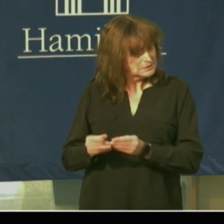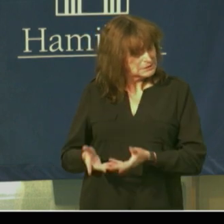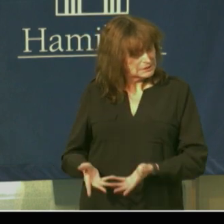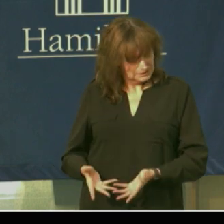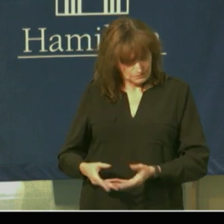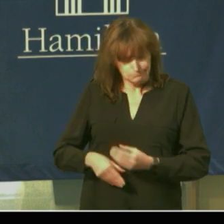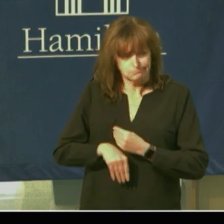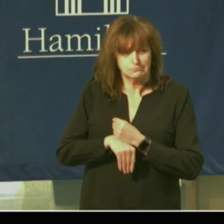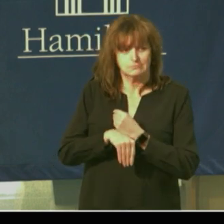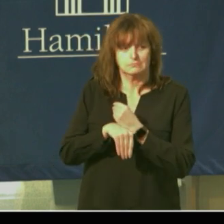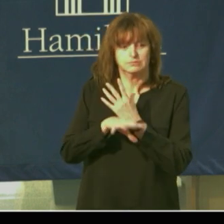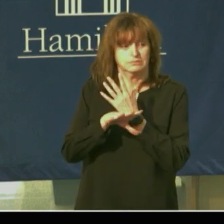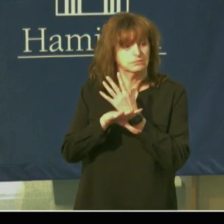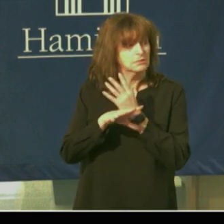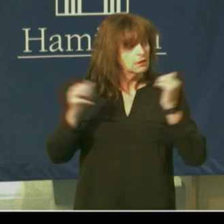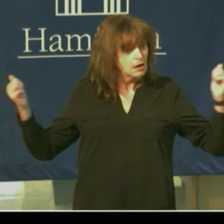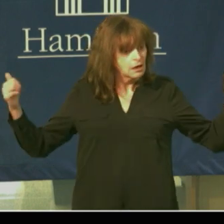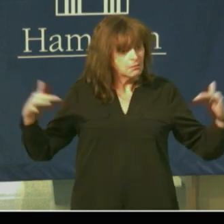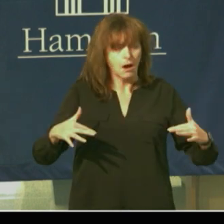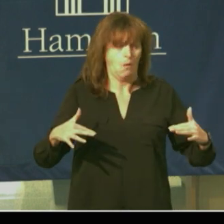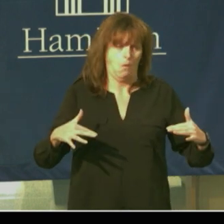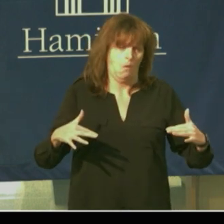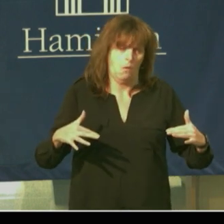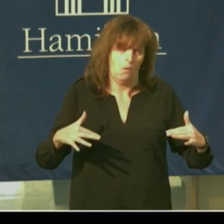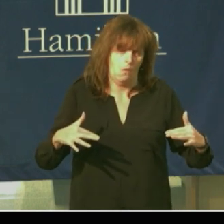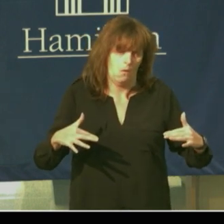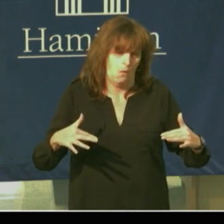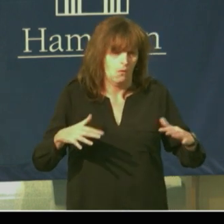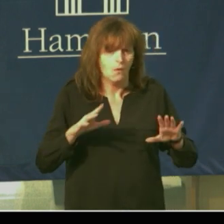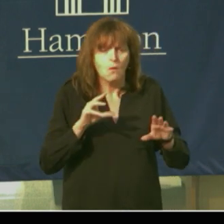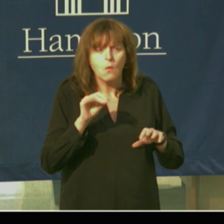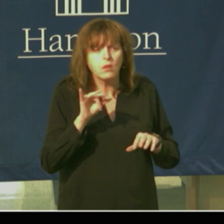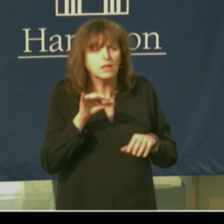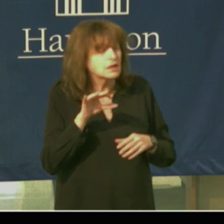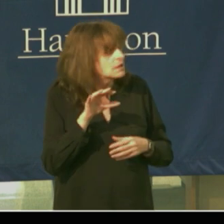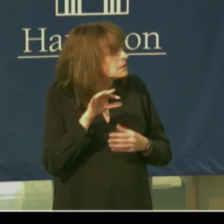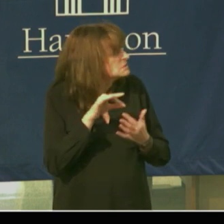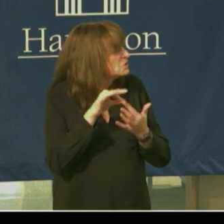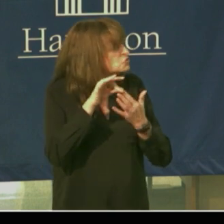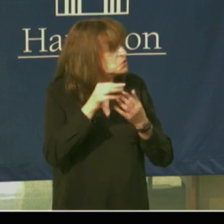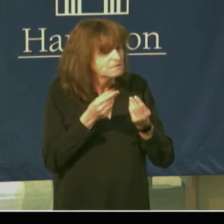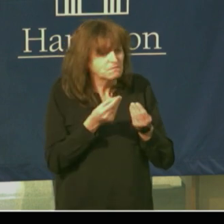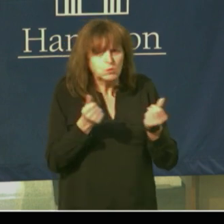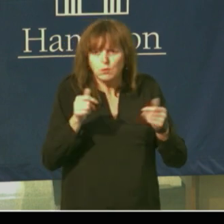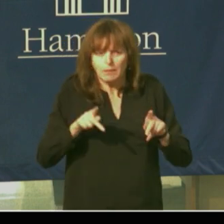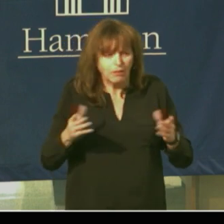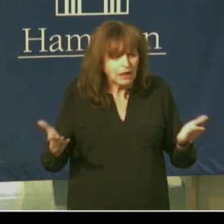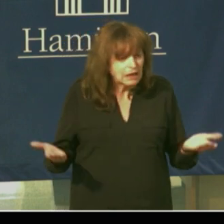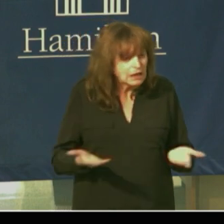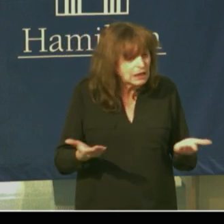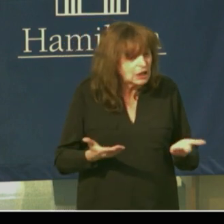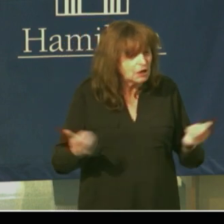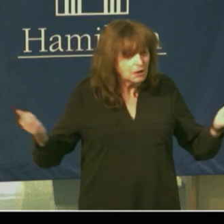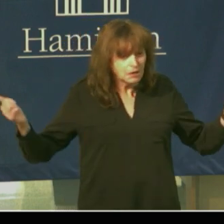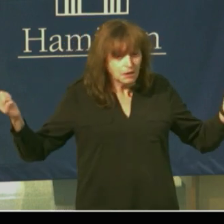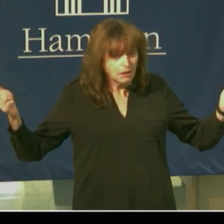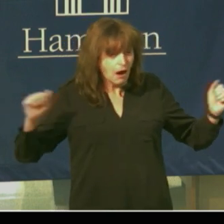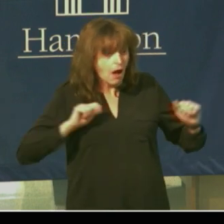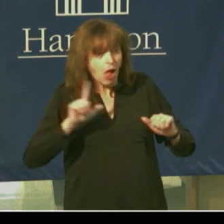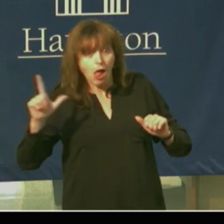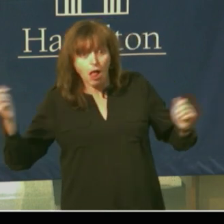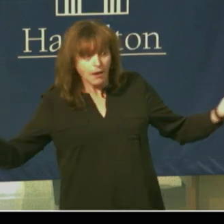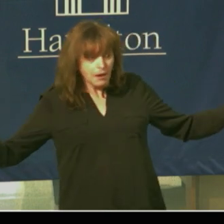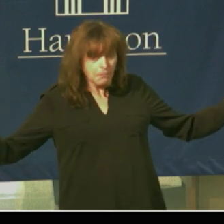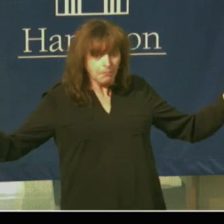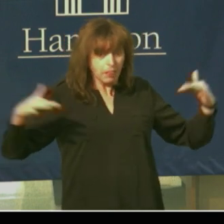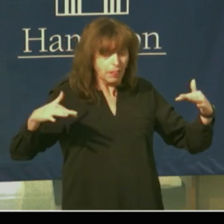here in council chambers. In-person attendance is not available for residents or media. Tonight, we